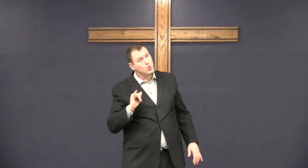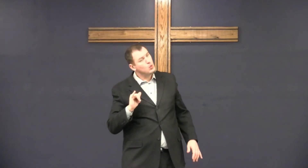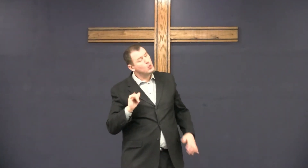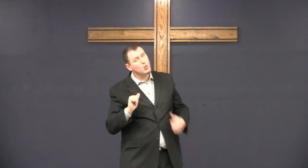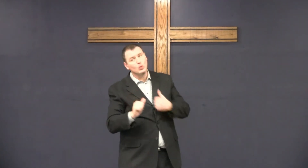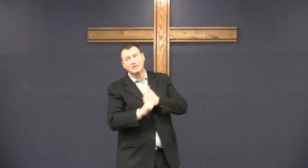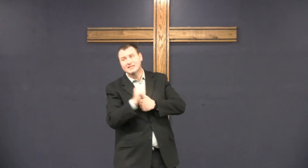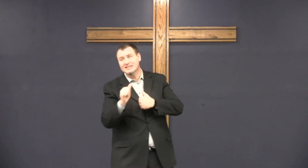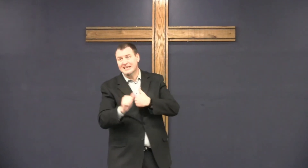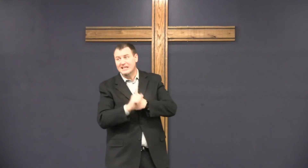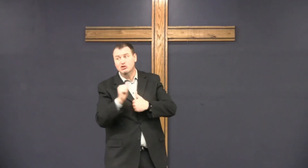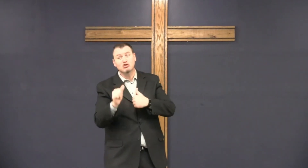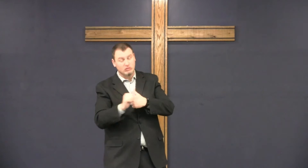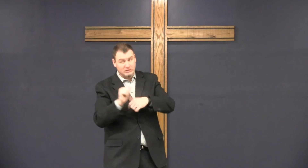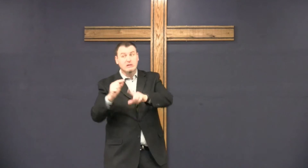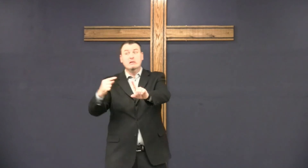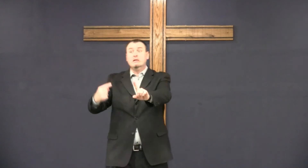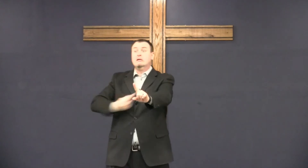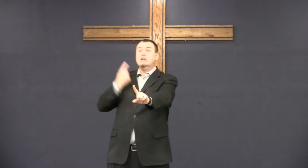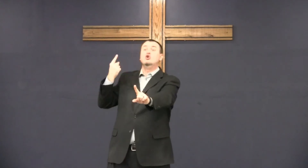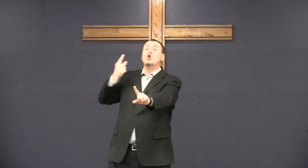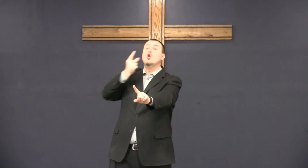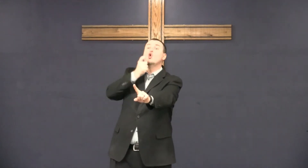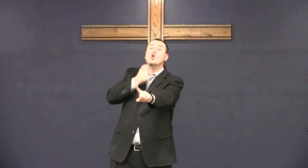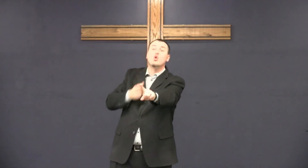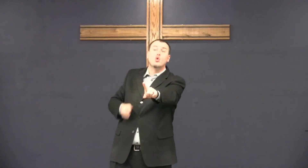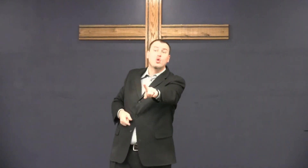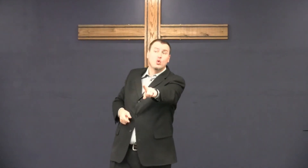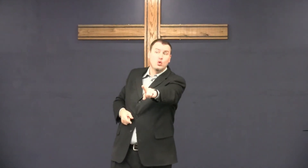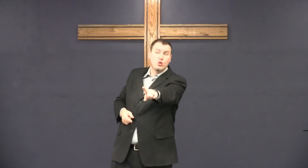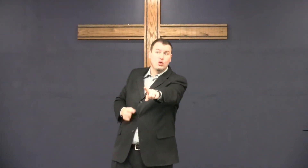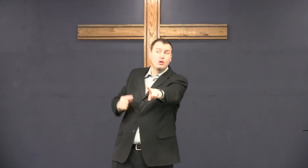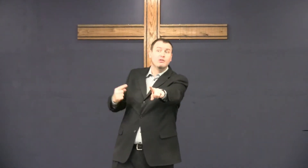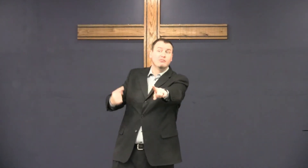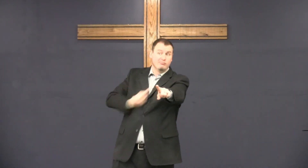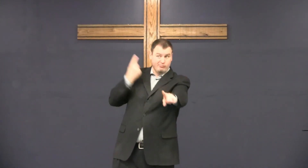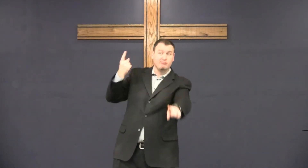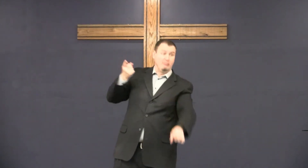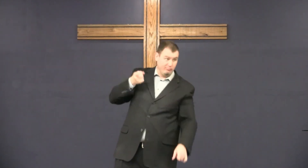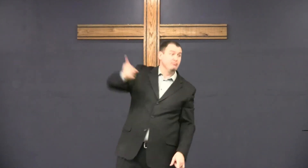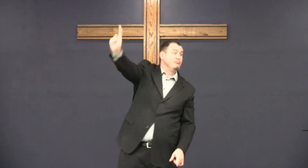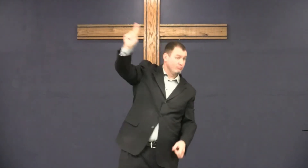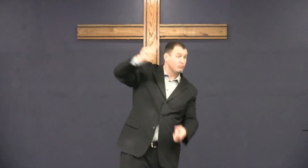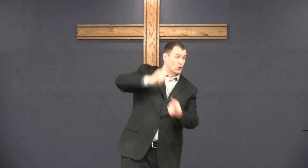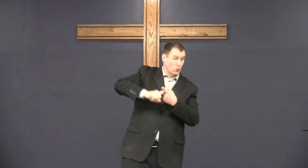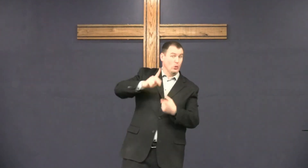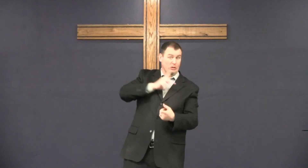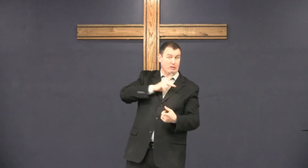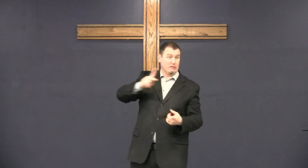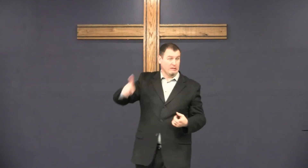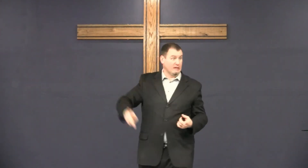This is a big deal. This is dangerous for them to say that. And that is insulting to who? Right, to the